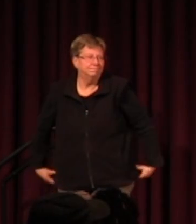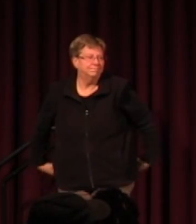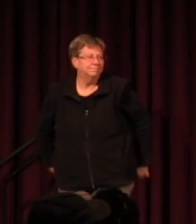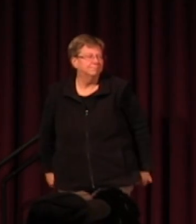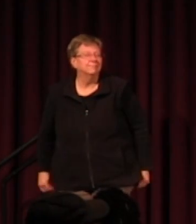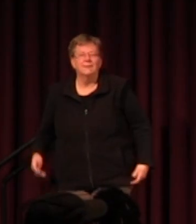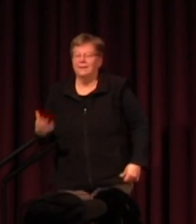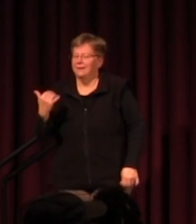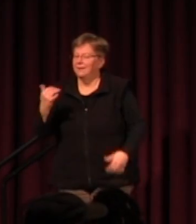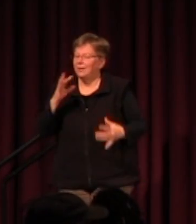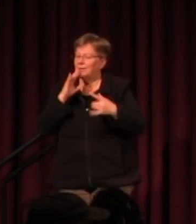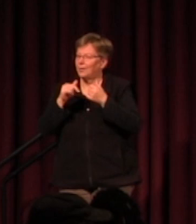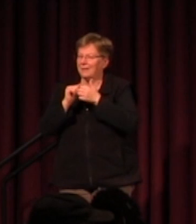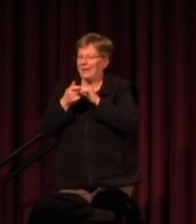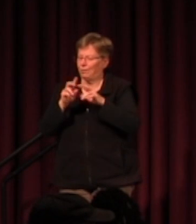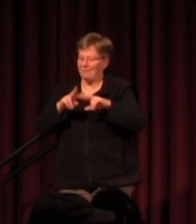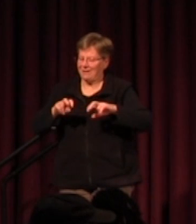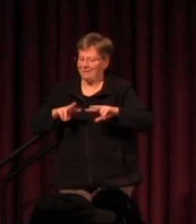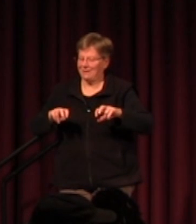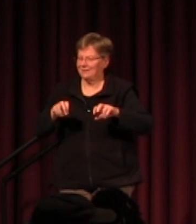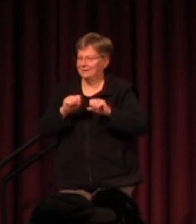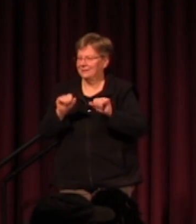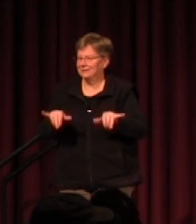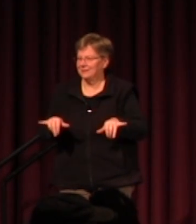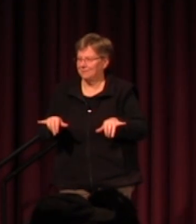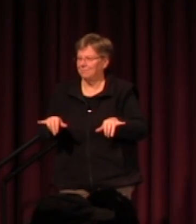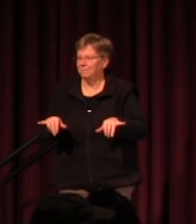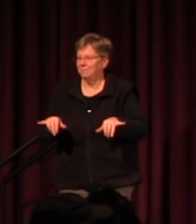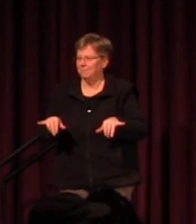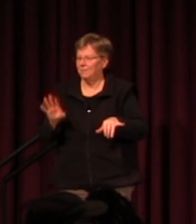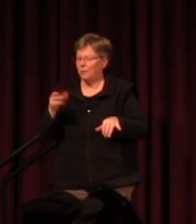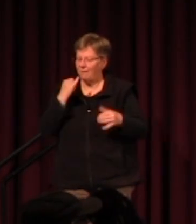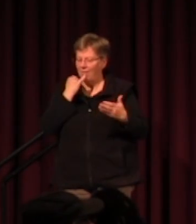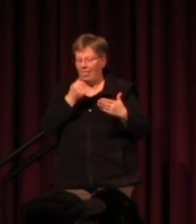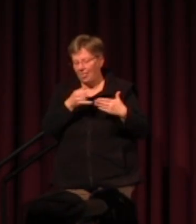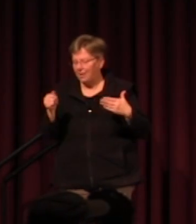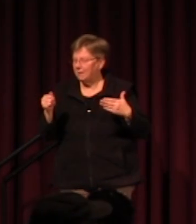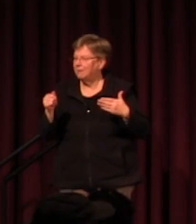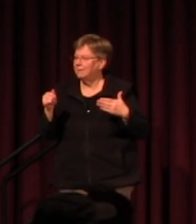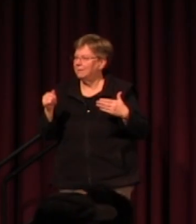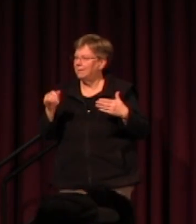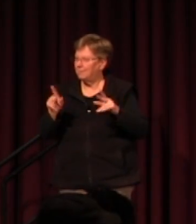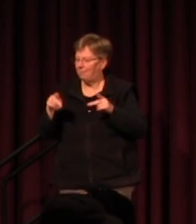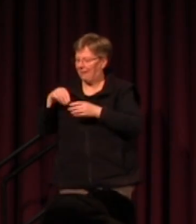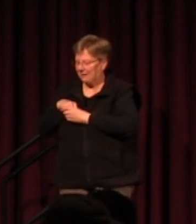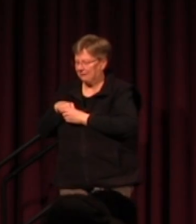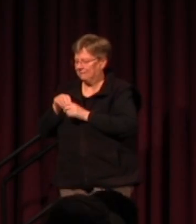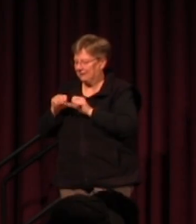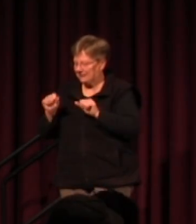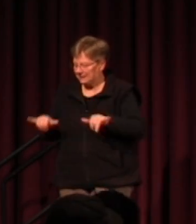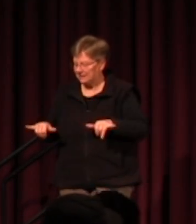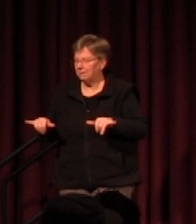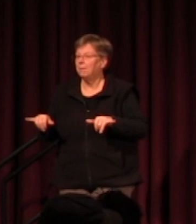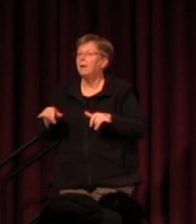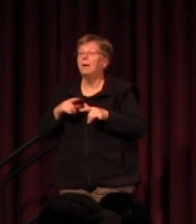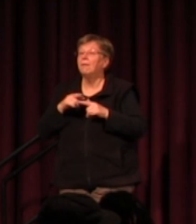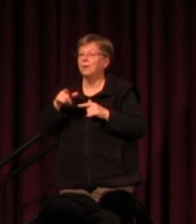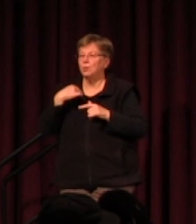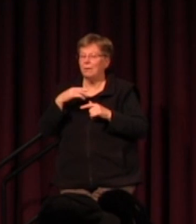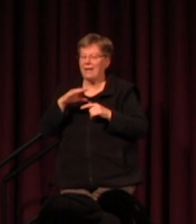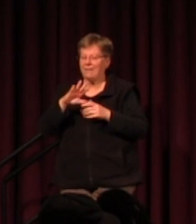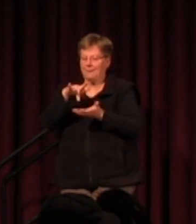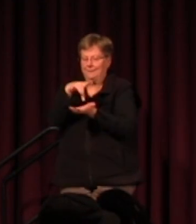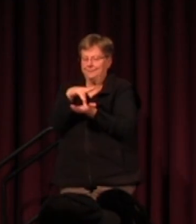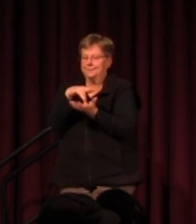So then let's talk about how you analyze systems. You have the boundary of the system, right? The people in the system. And then you have the inner circle